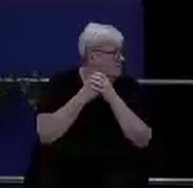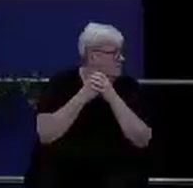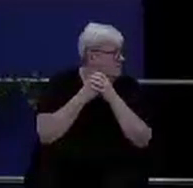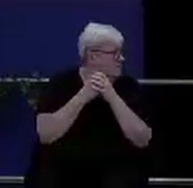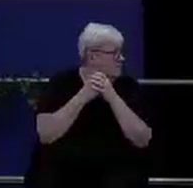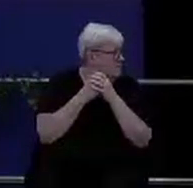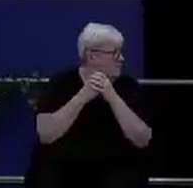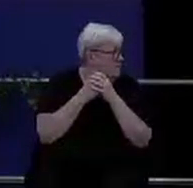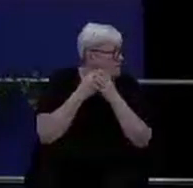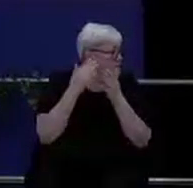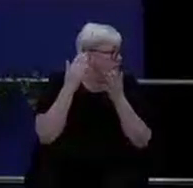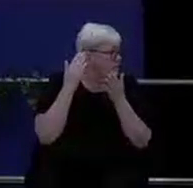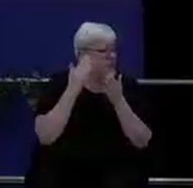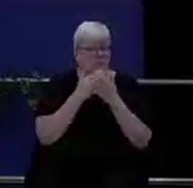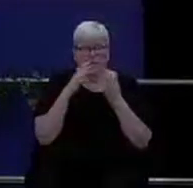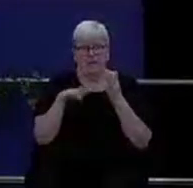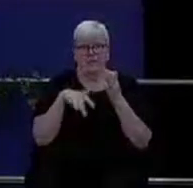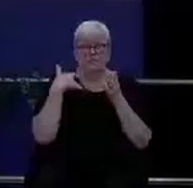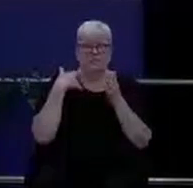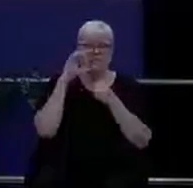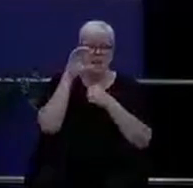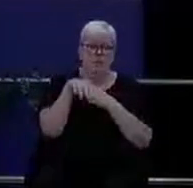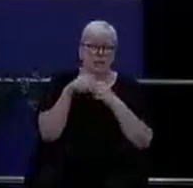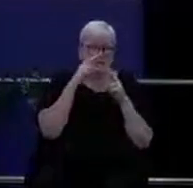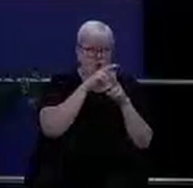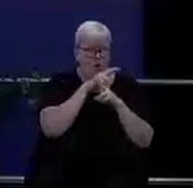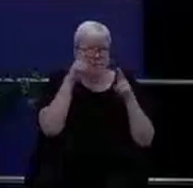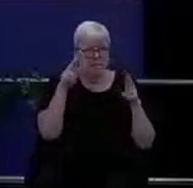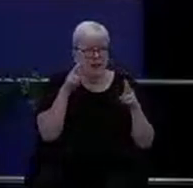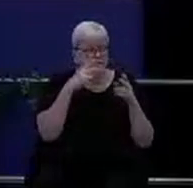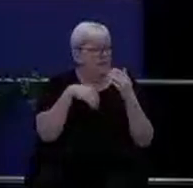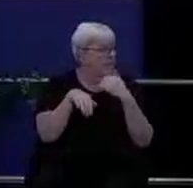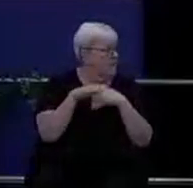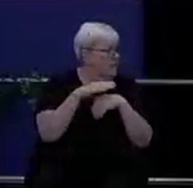but being centered in a place and observing it from every point of view is,